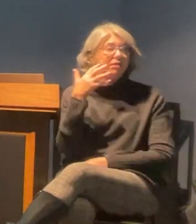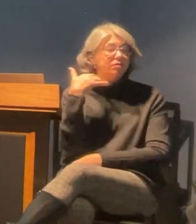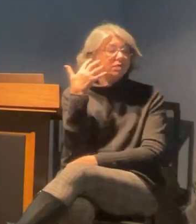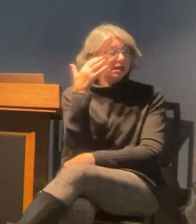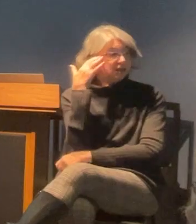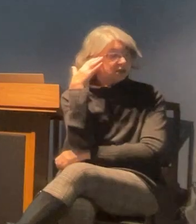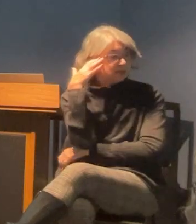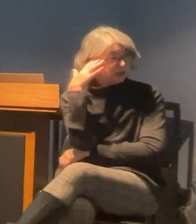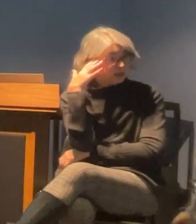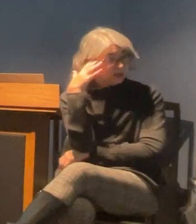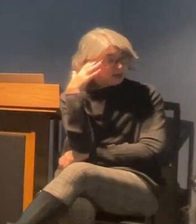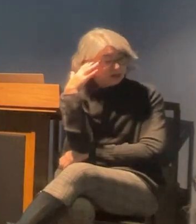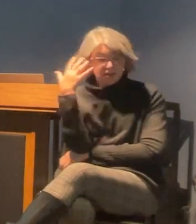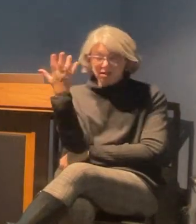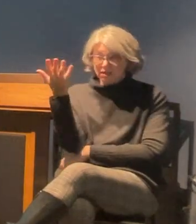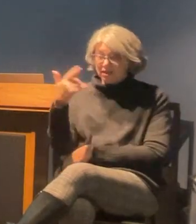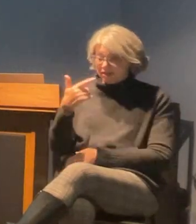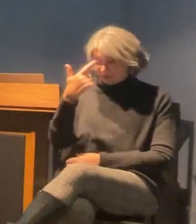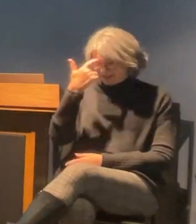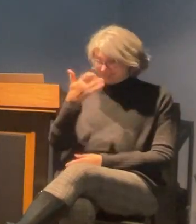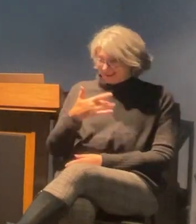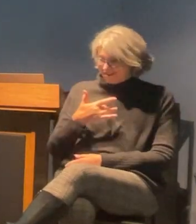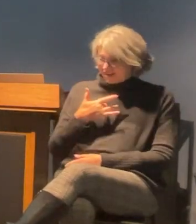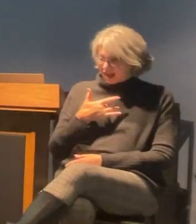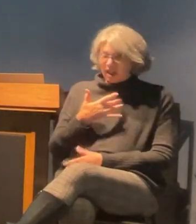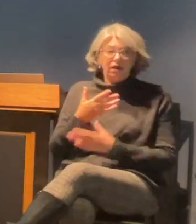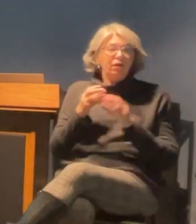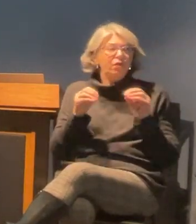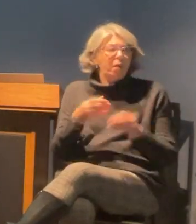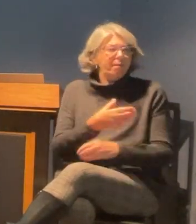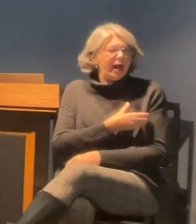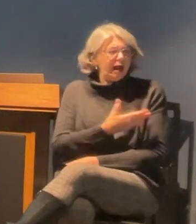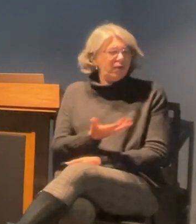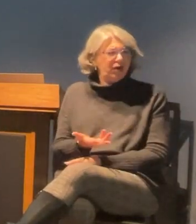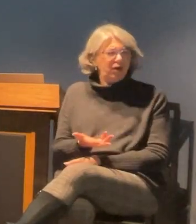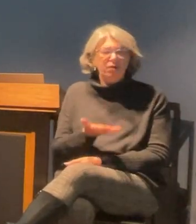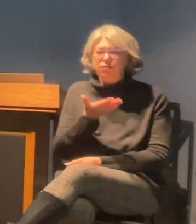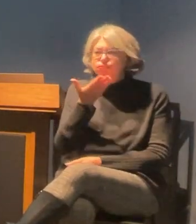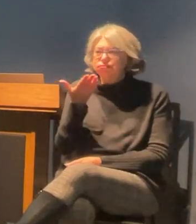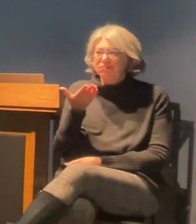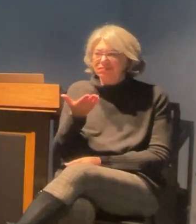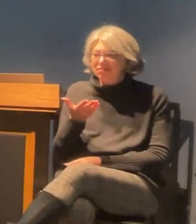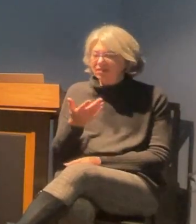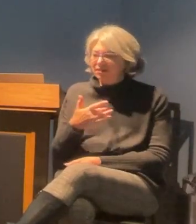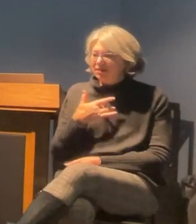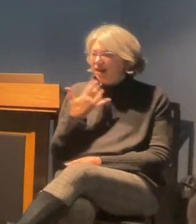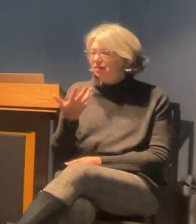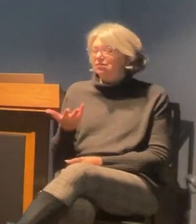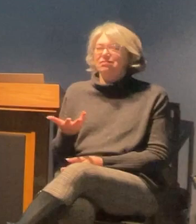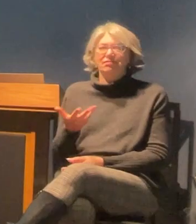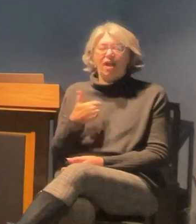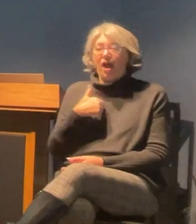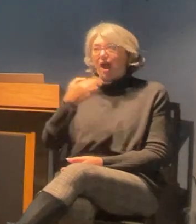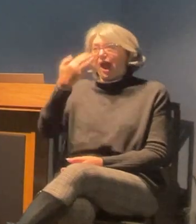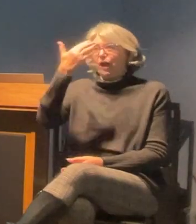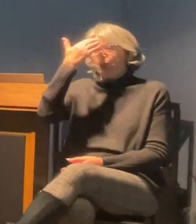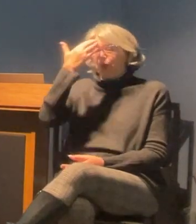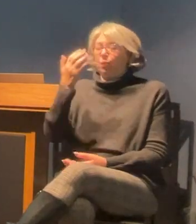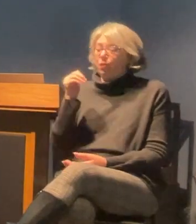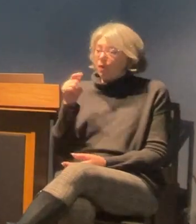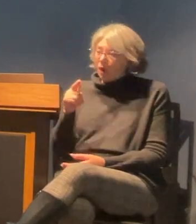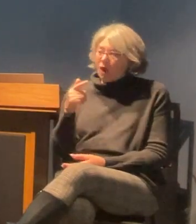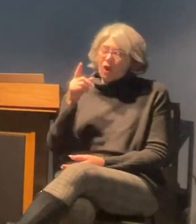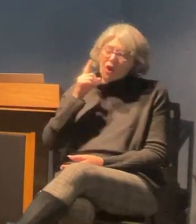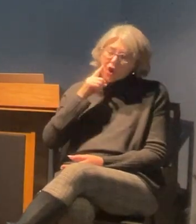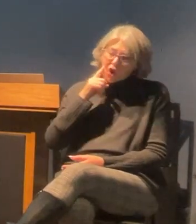would like get pissed because I felt powerless, I felt like I knew, we all